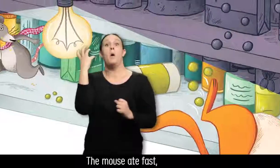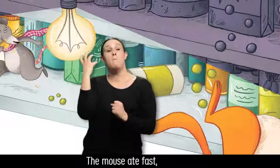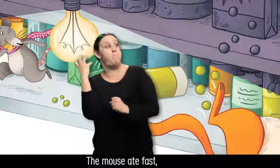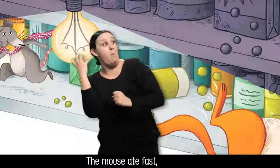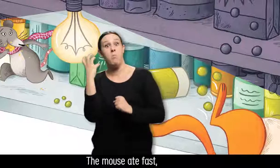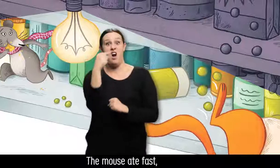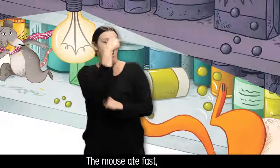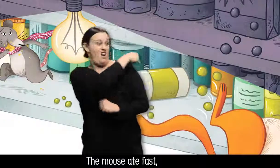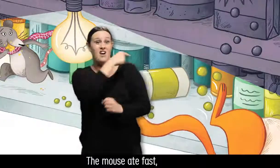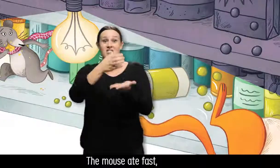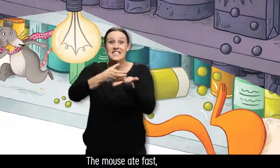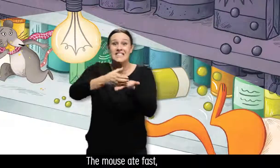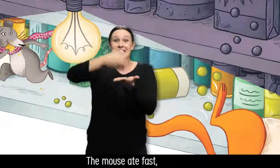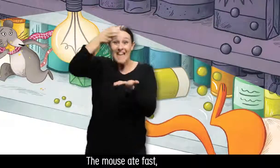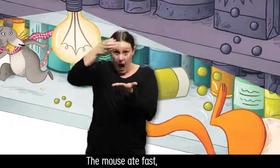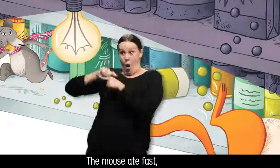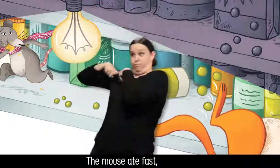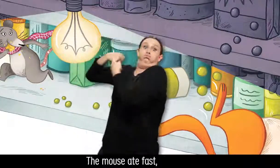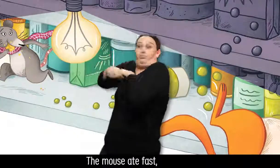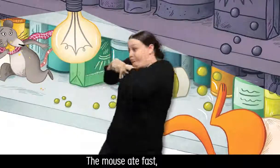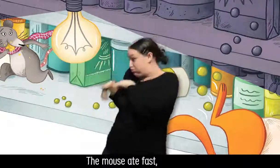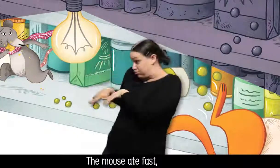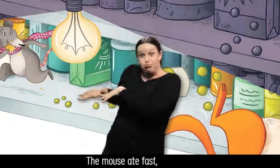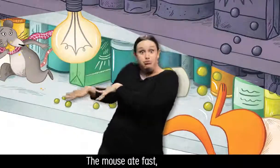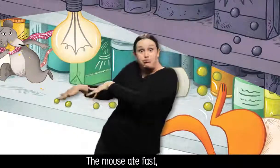the mouse ate fast